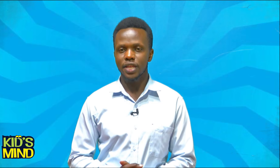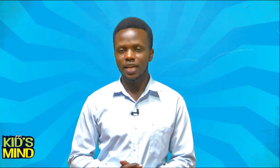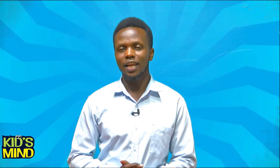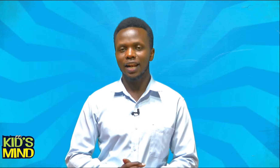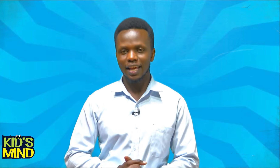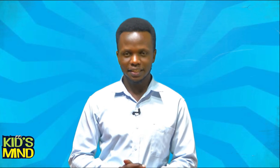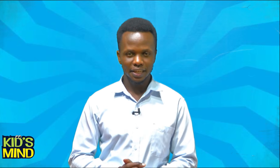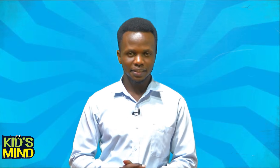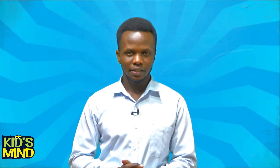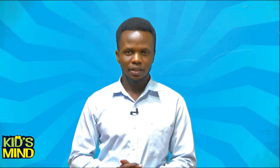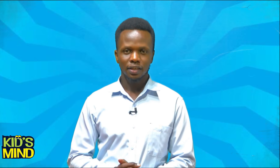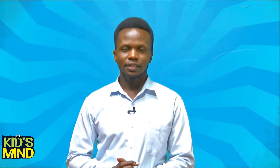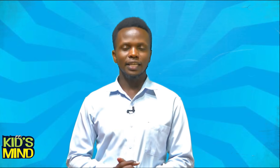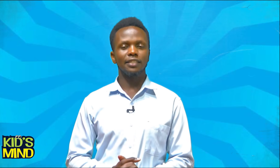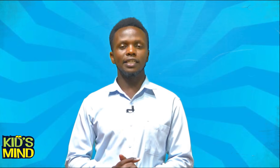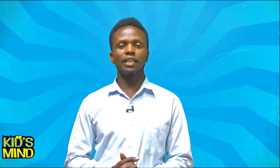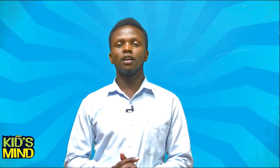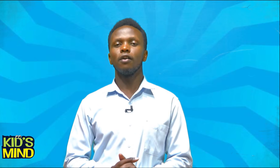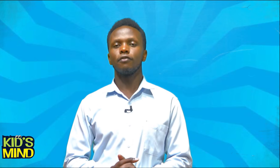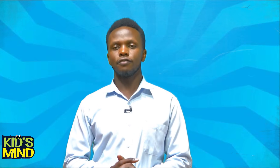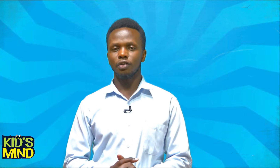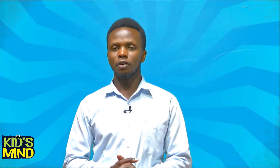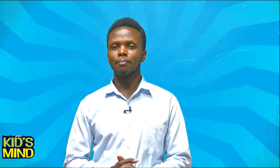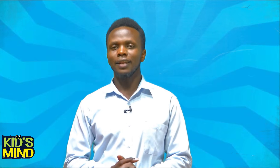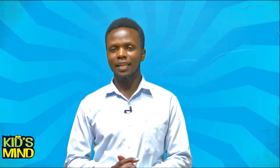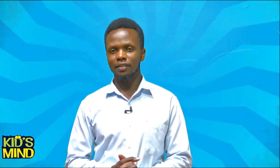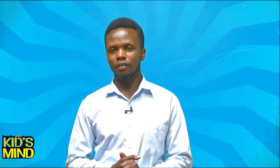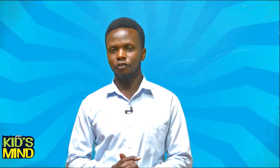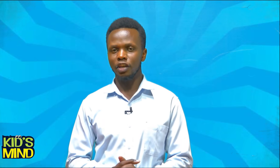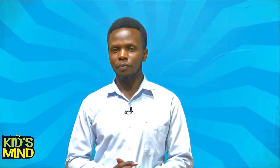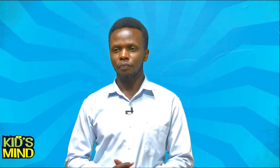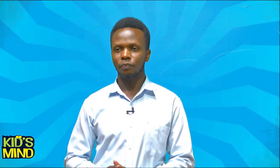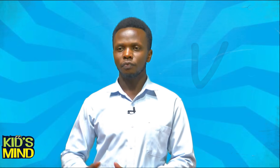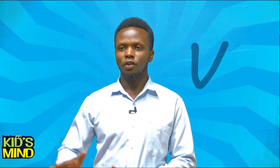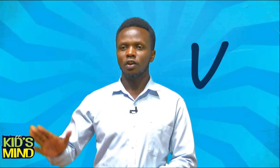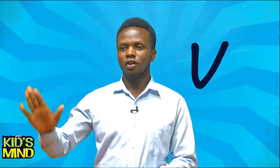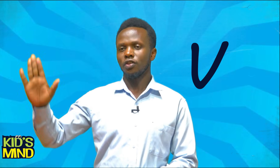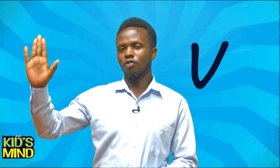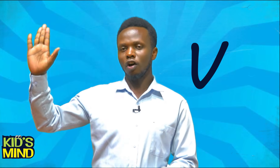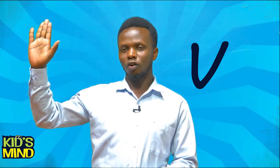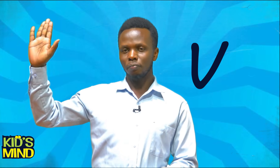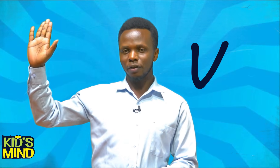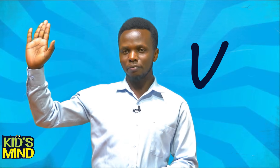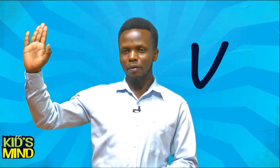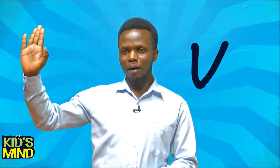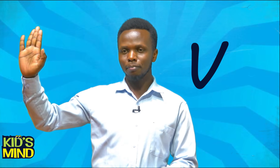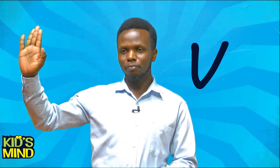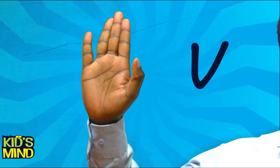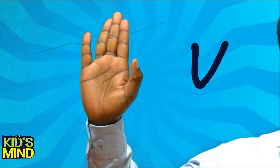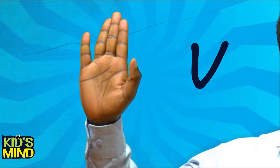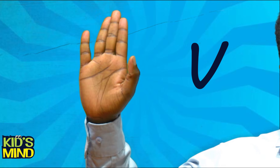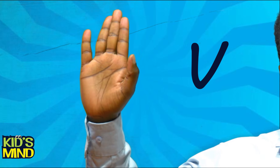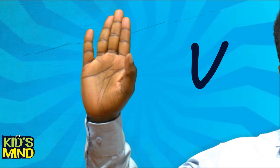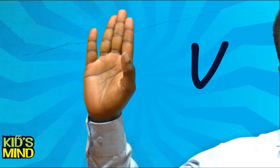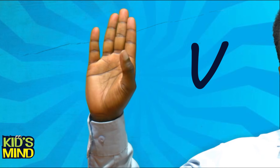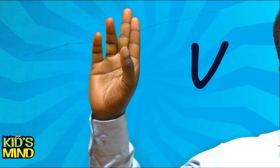3 letters, starting from letter V. Your open palm, then these